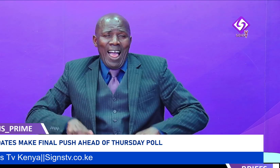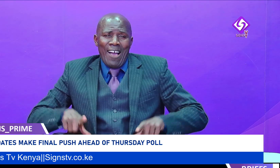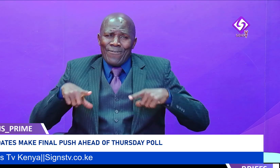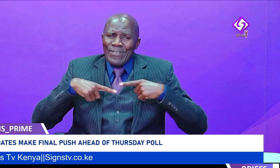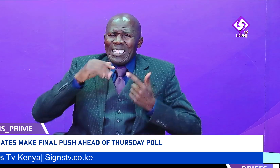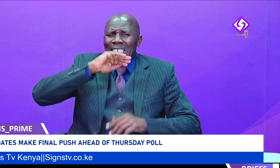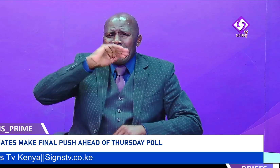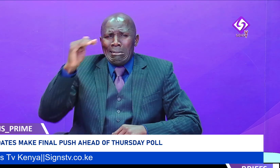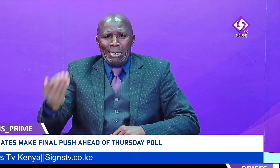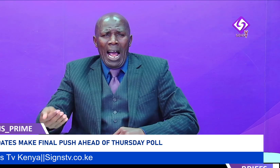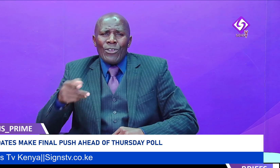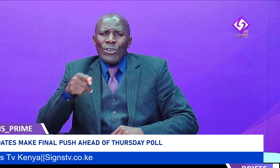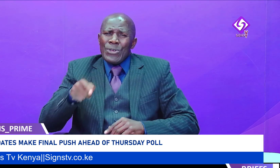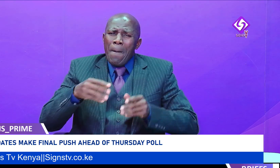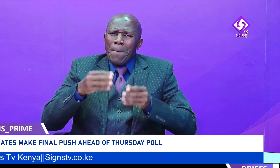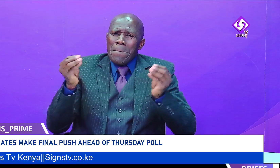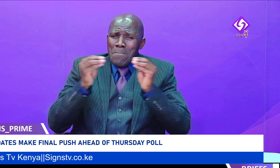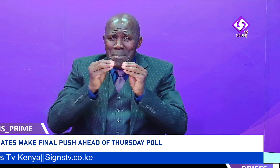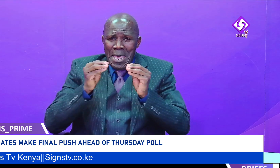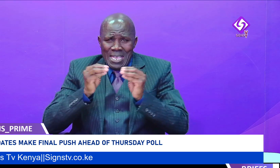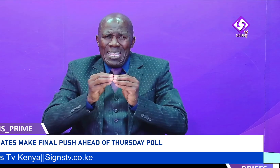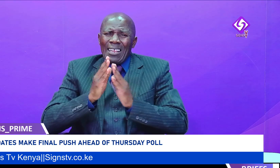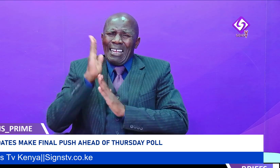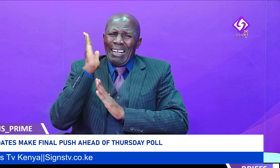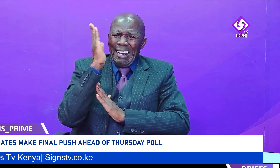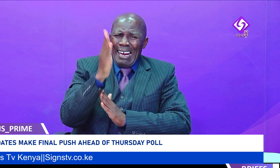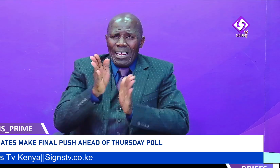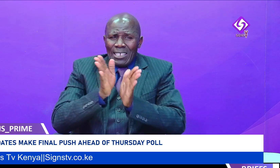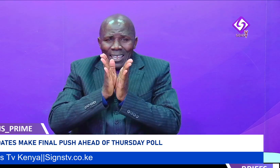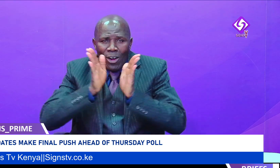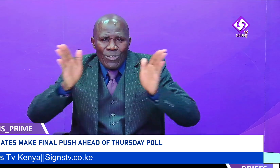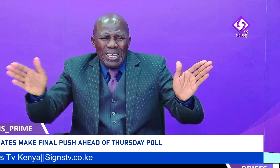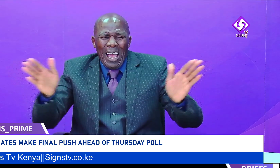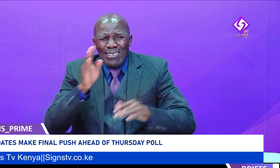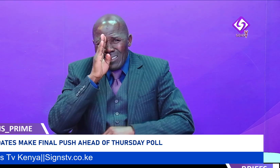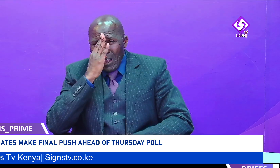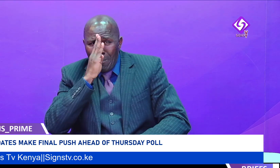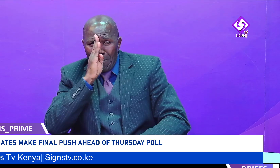town hall meetings, and spirited public debates.